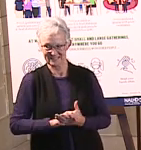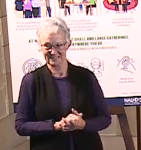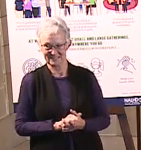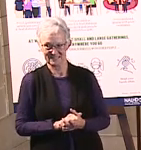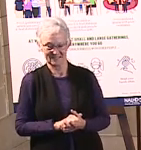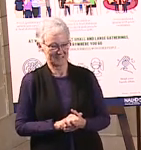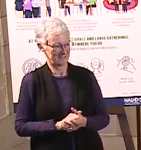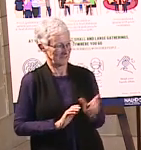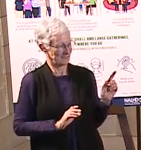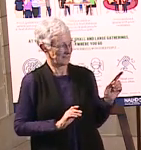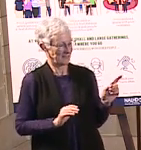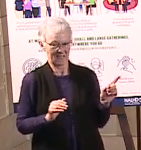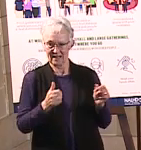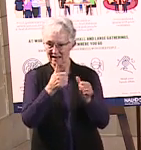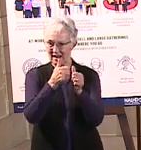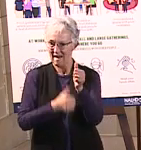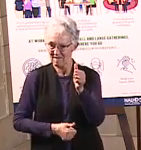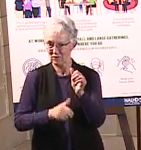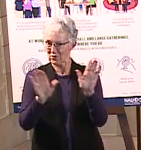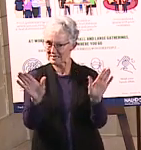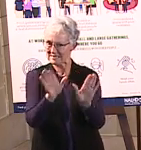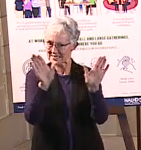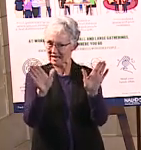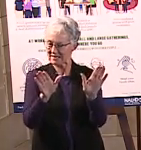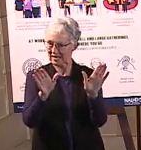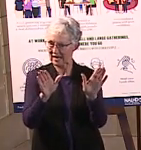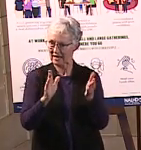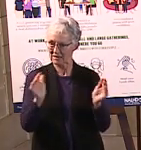Every Sunday, Small Brewery Sunday. I like that. All right.